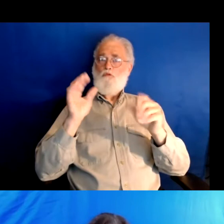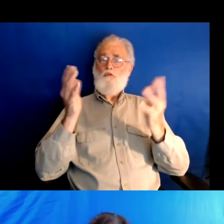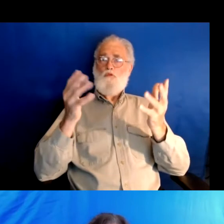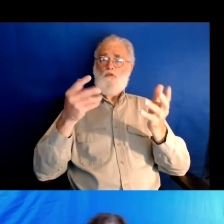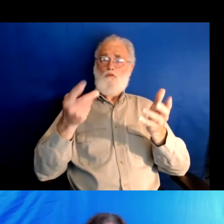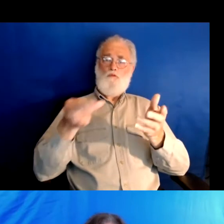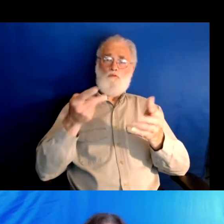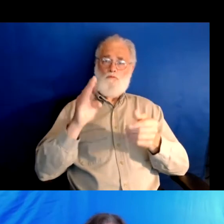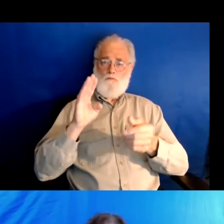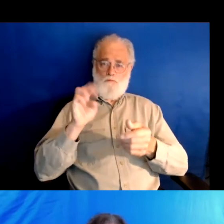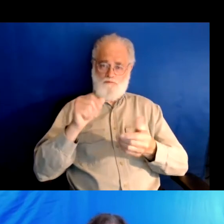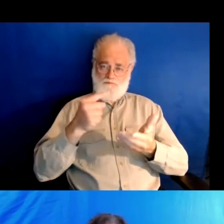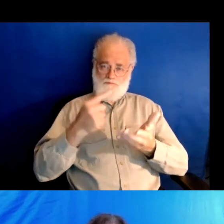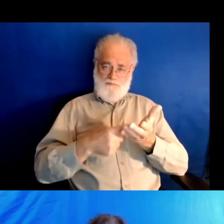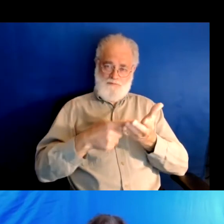Okay.